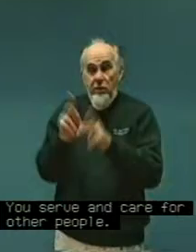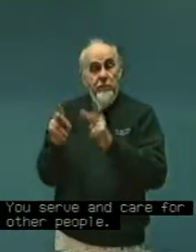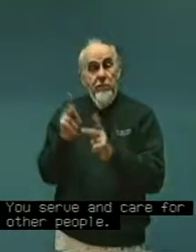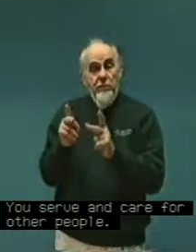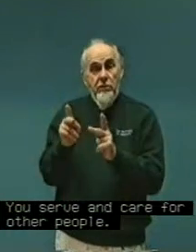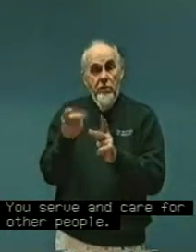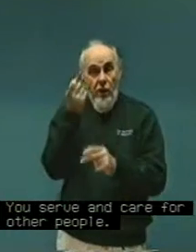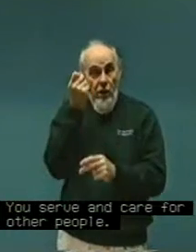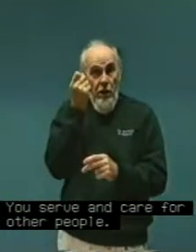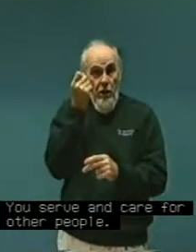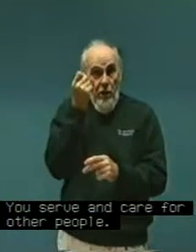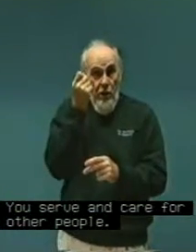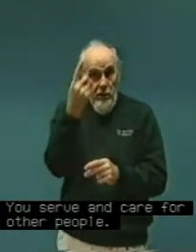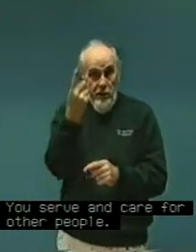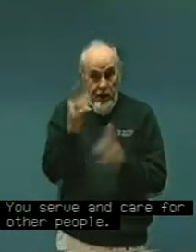care for other people.